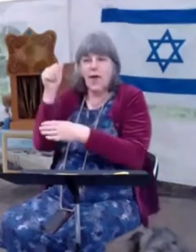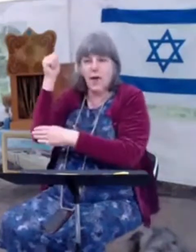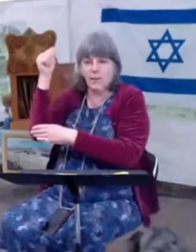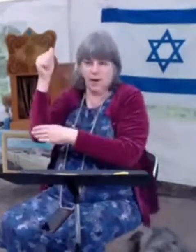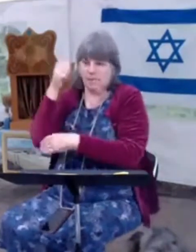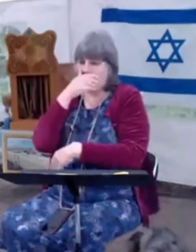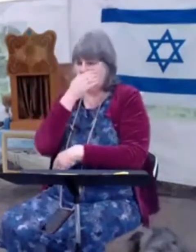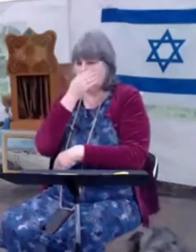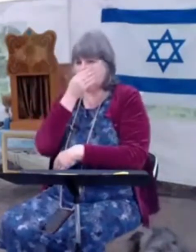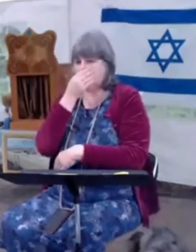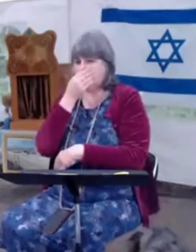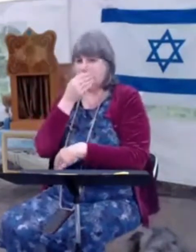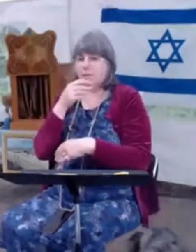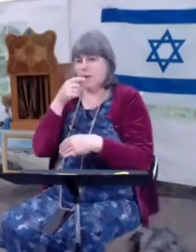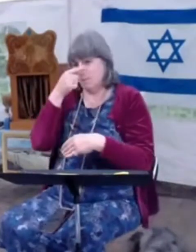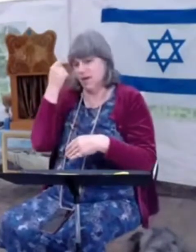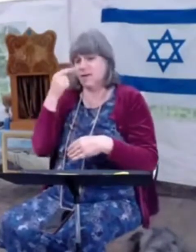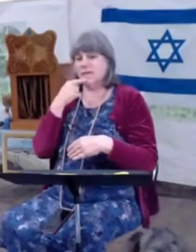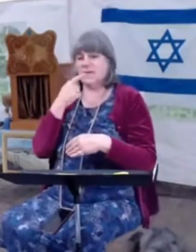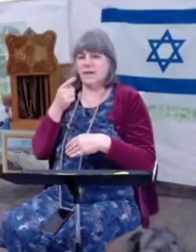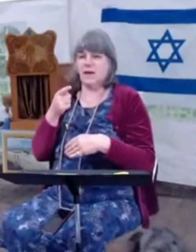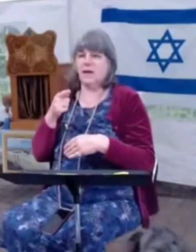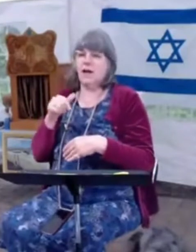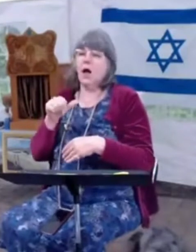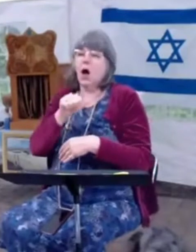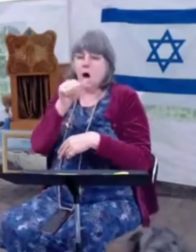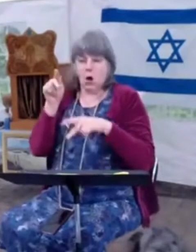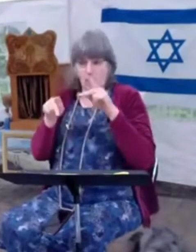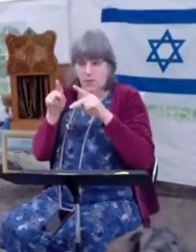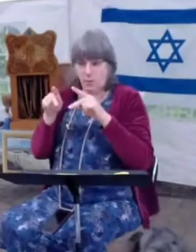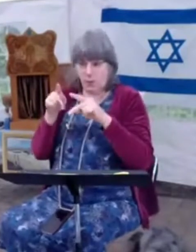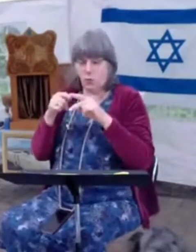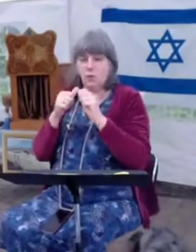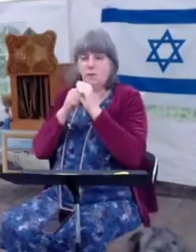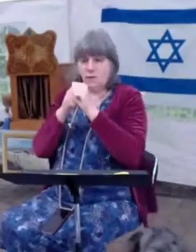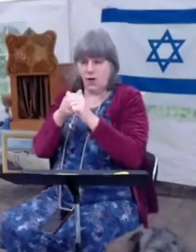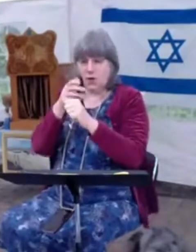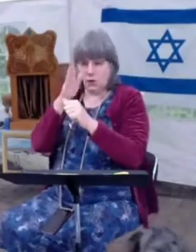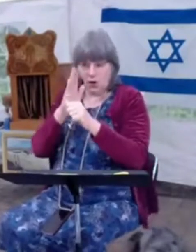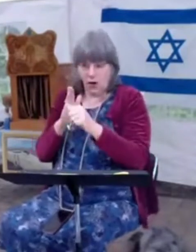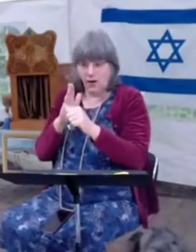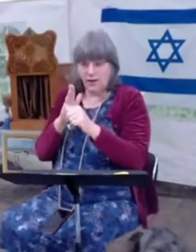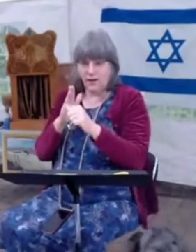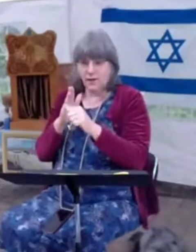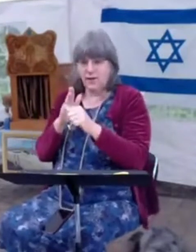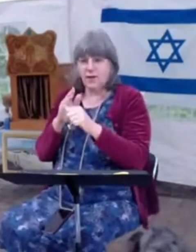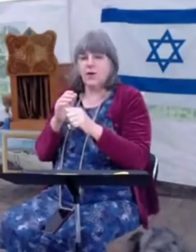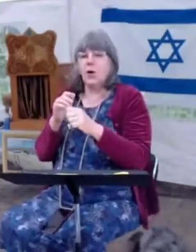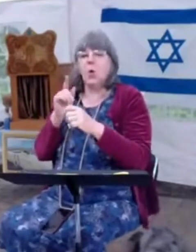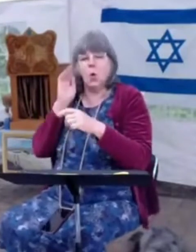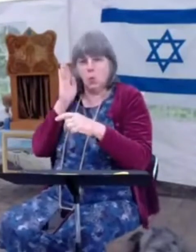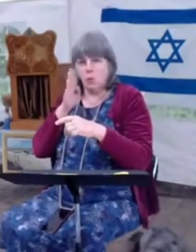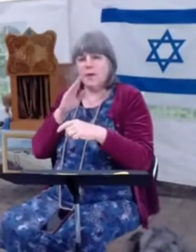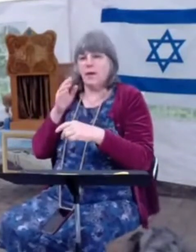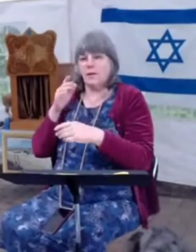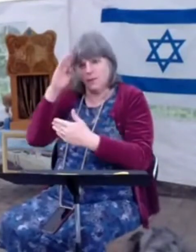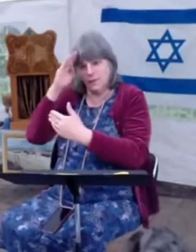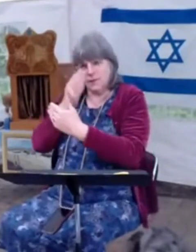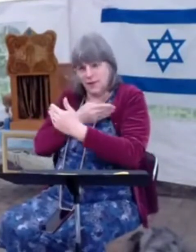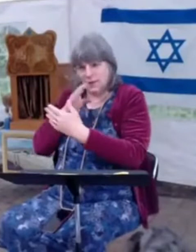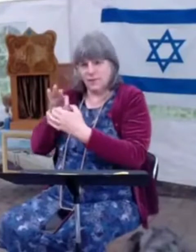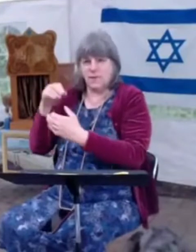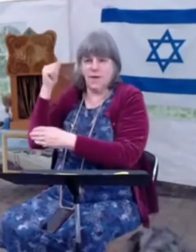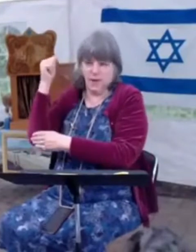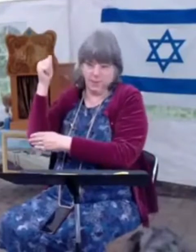sons of Abraham, be it biological or spiritual, we need to do the works of Abraham, live like